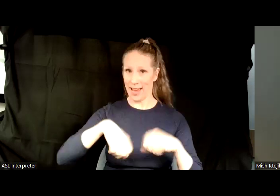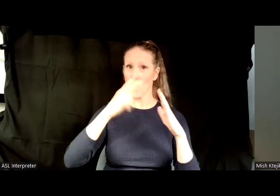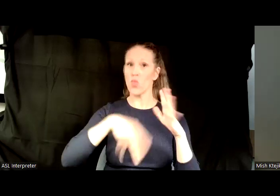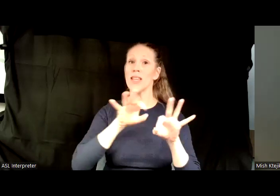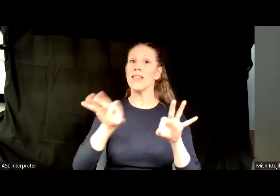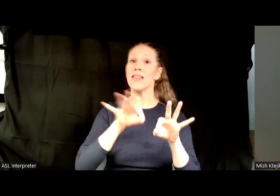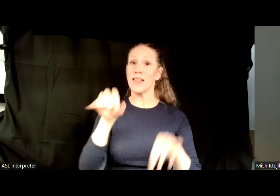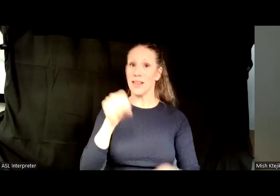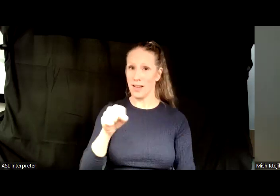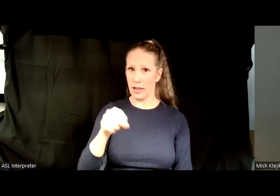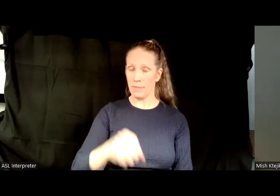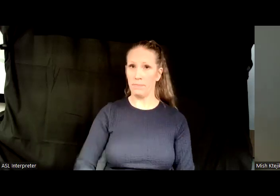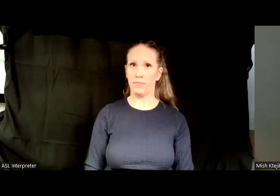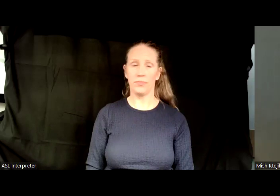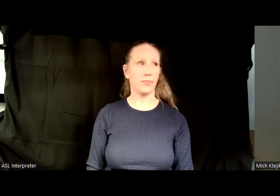the captioning.